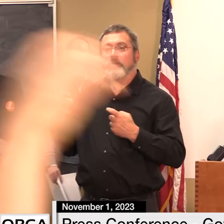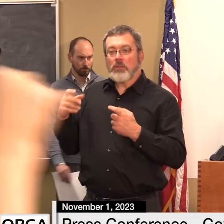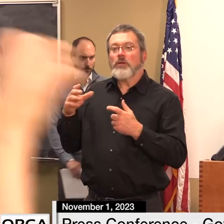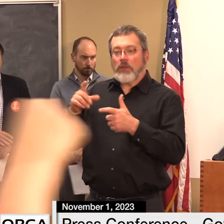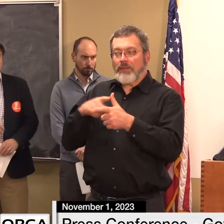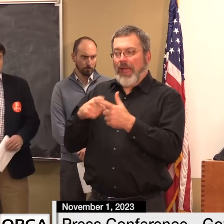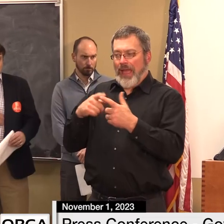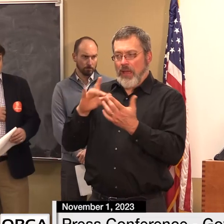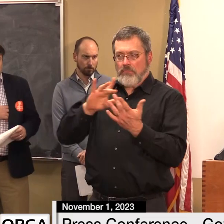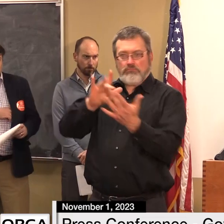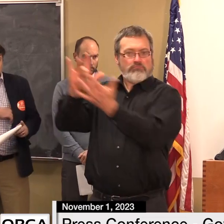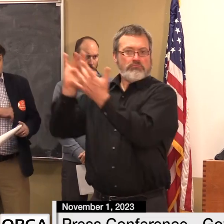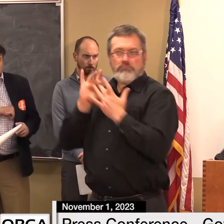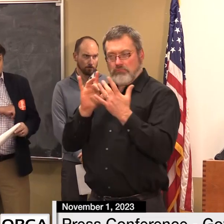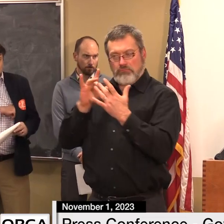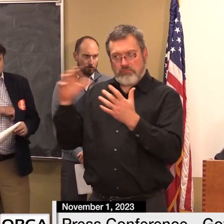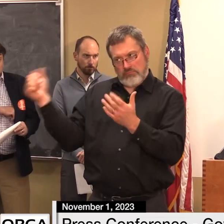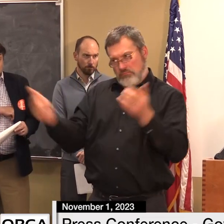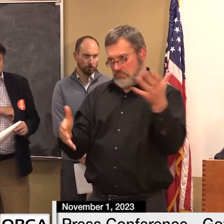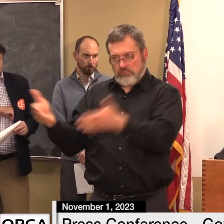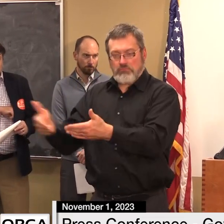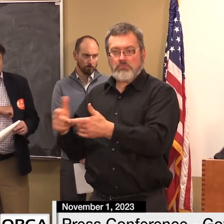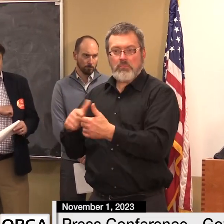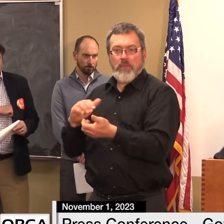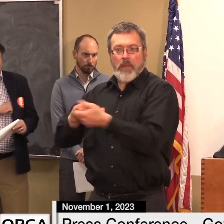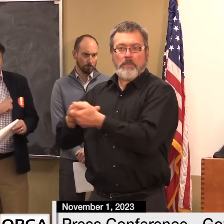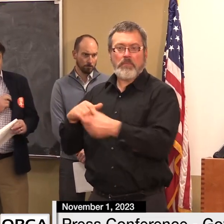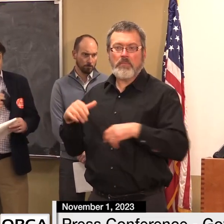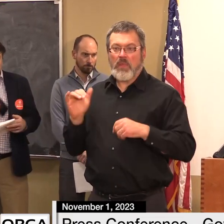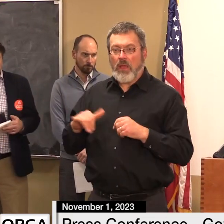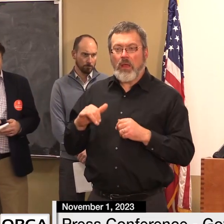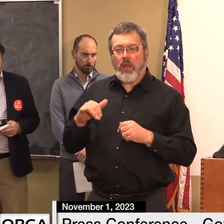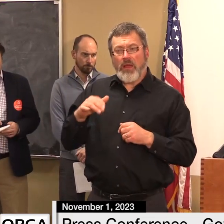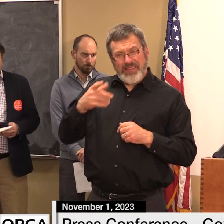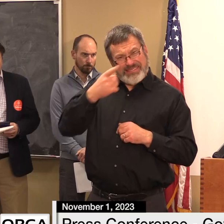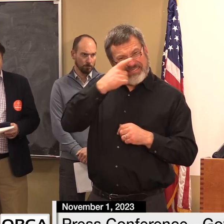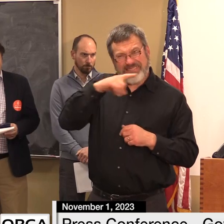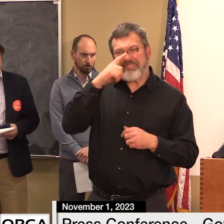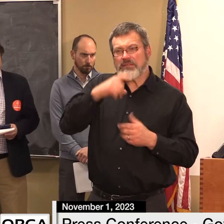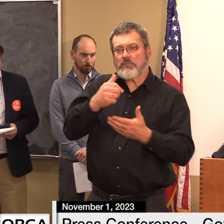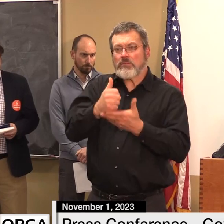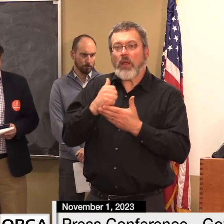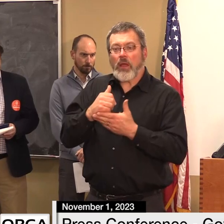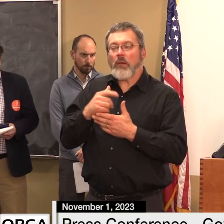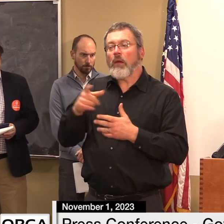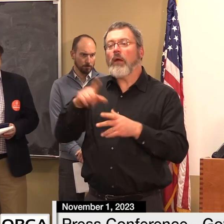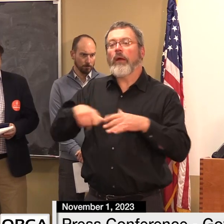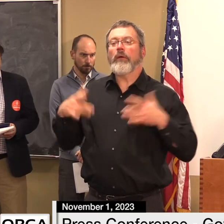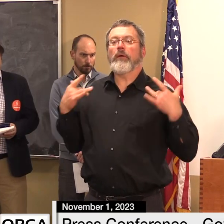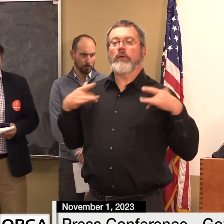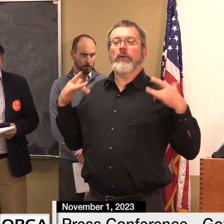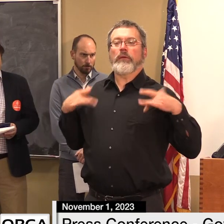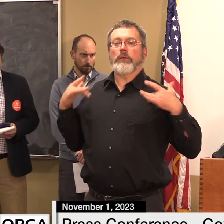many out there who do. So that would be tremendously helpful. And if you don't know how to help, you can call us at